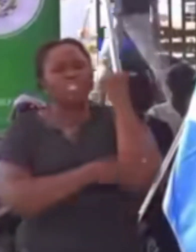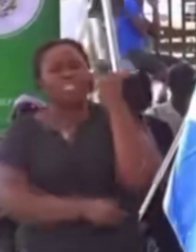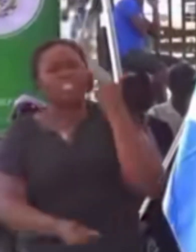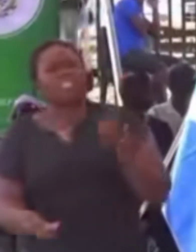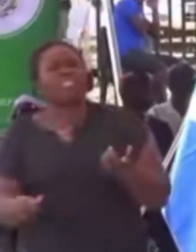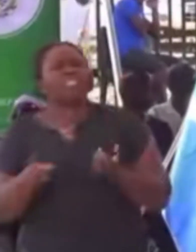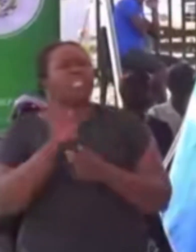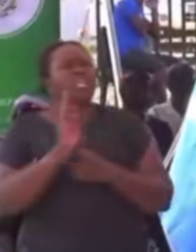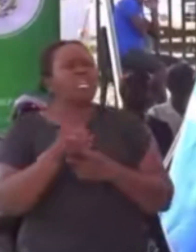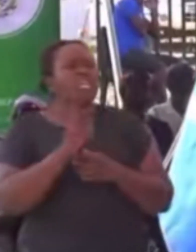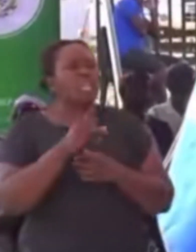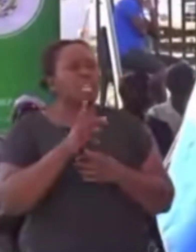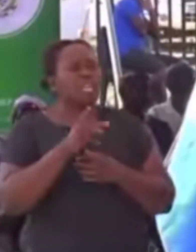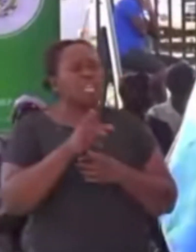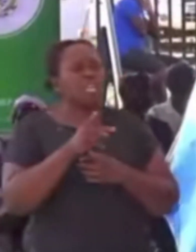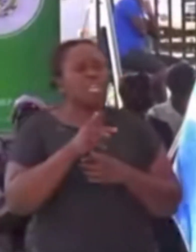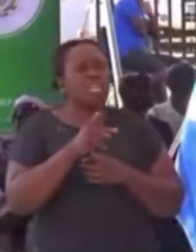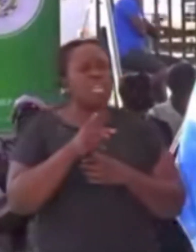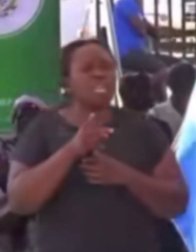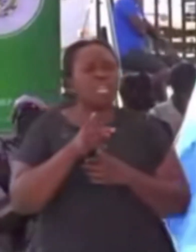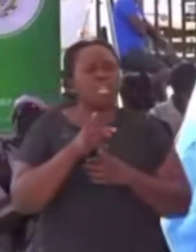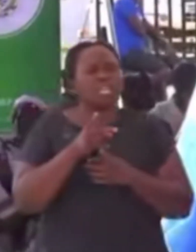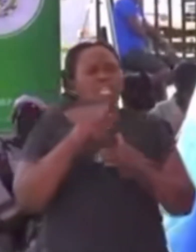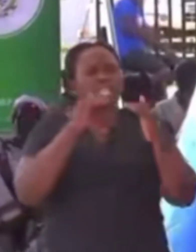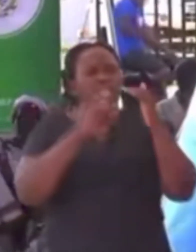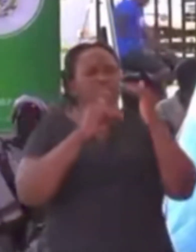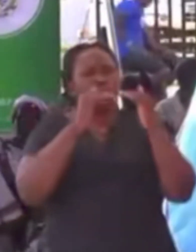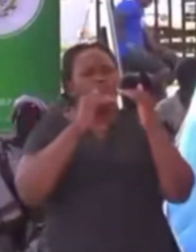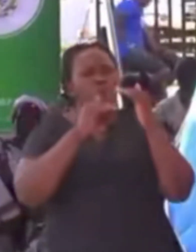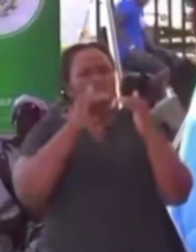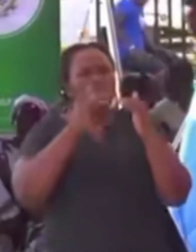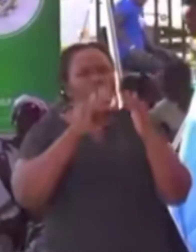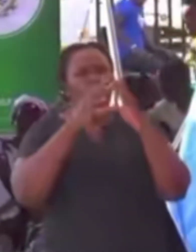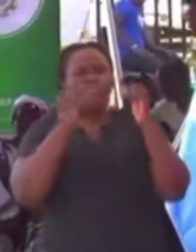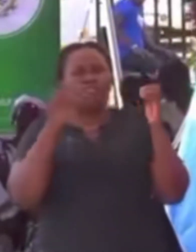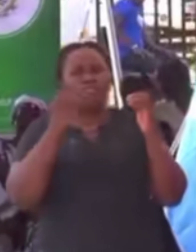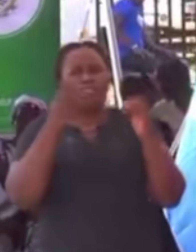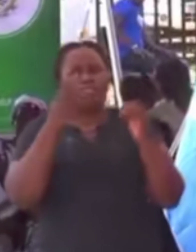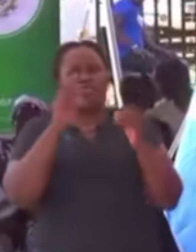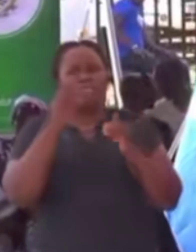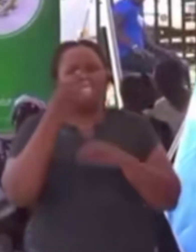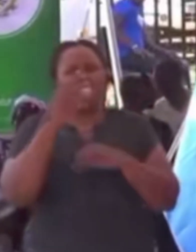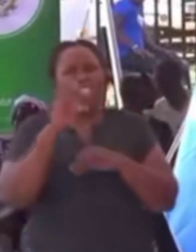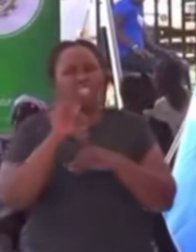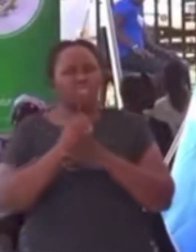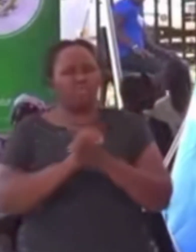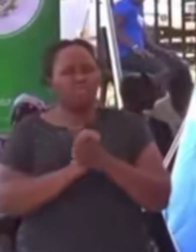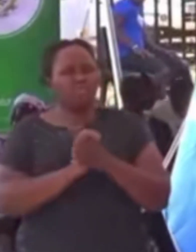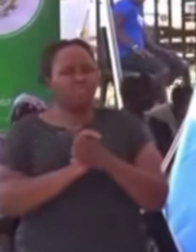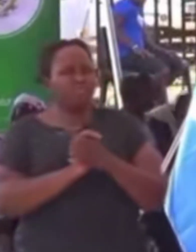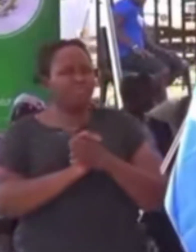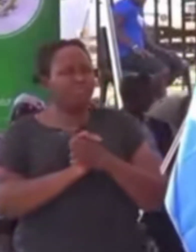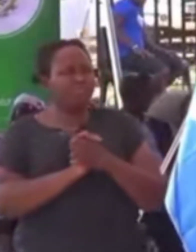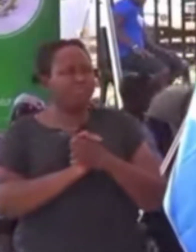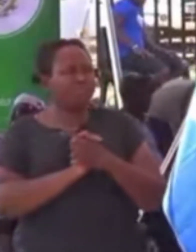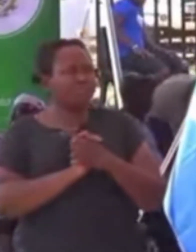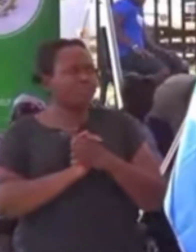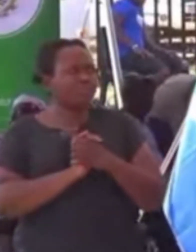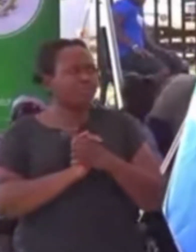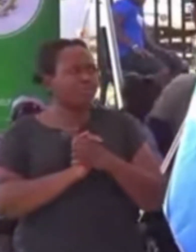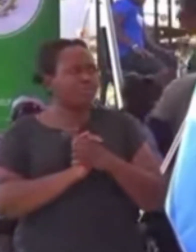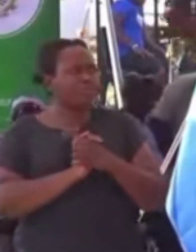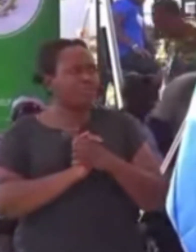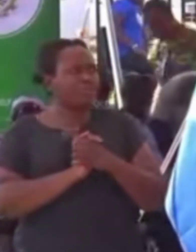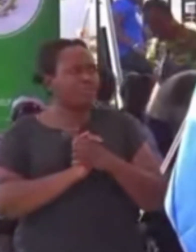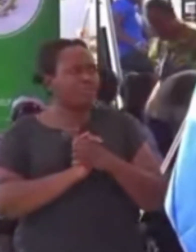other, but sicknesses is a special personal issues that must be sorted by the sick person. It is not right to